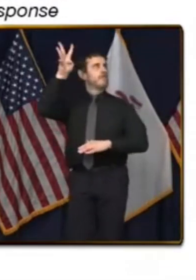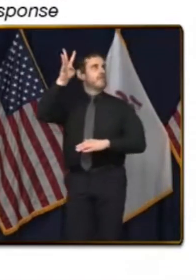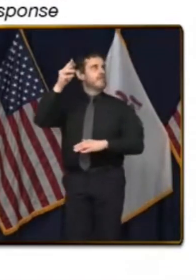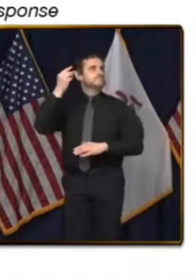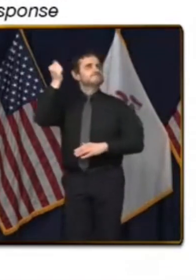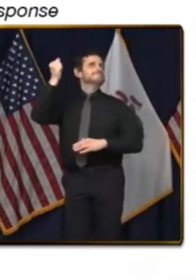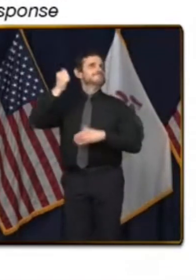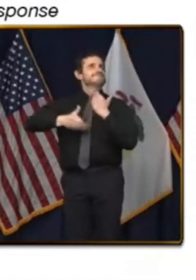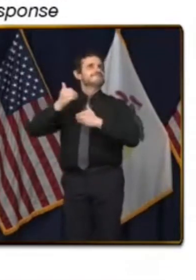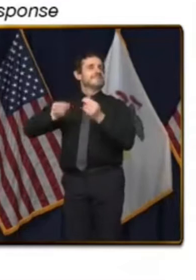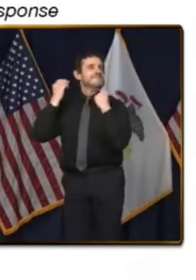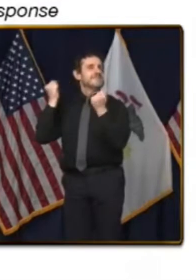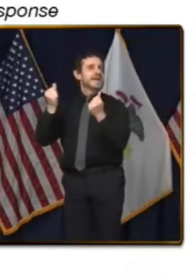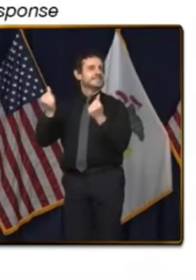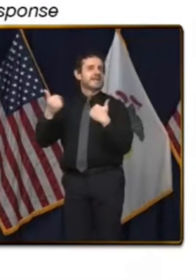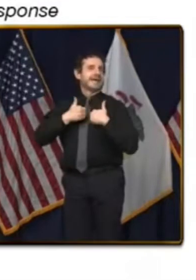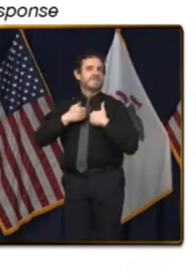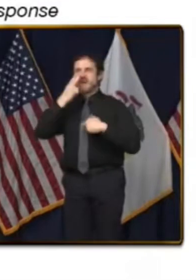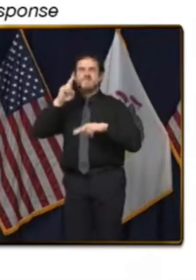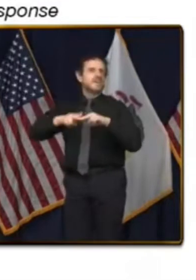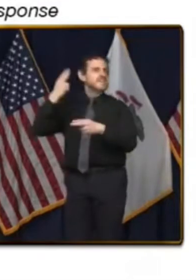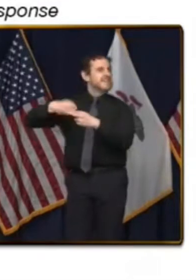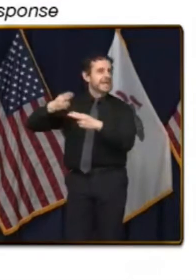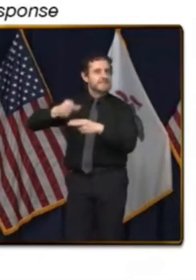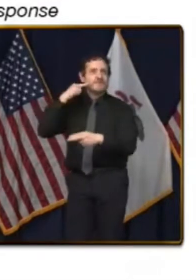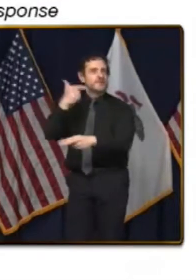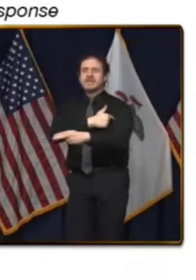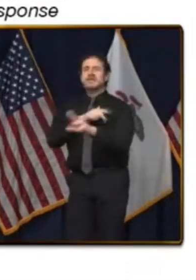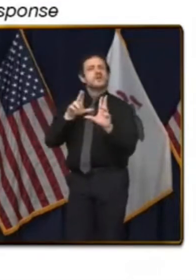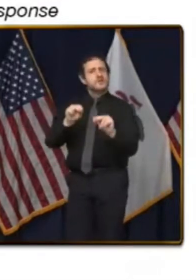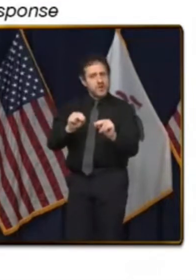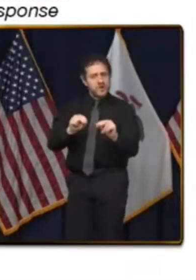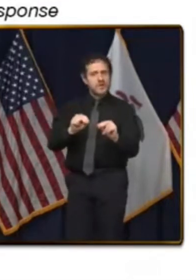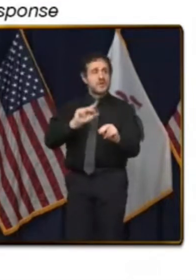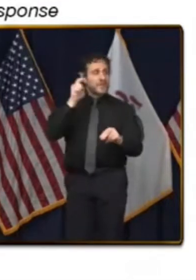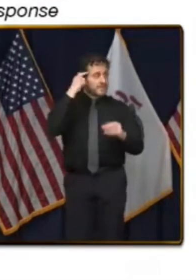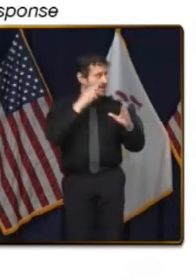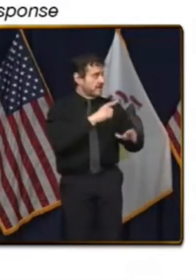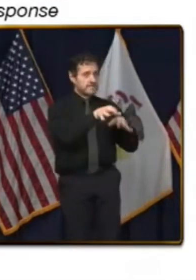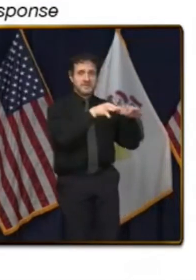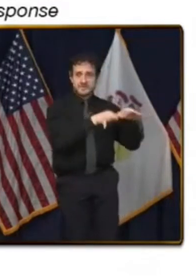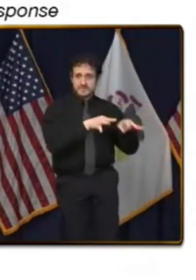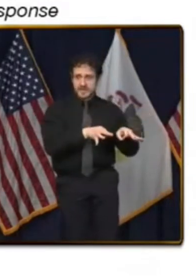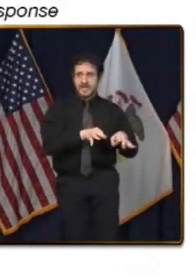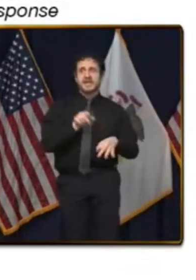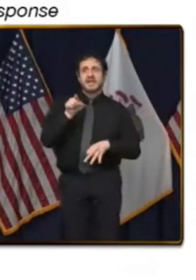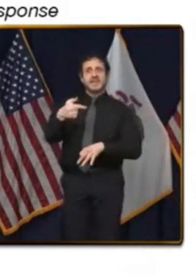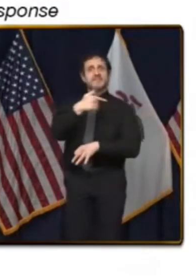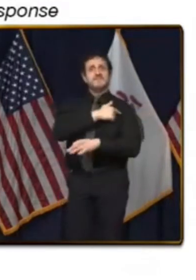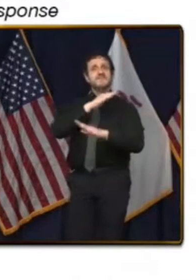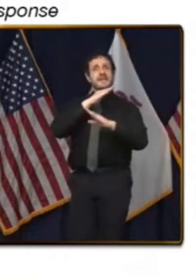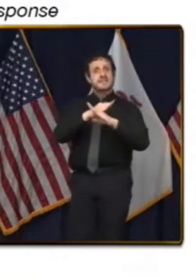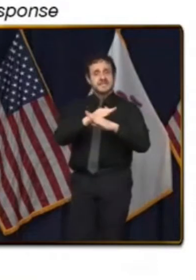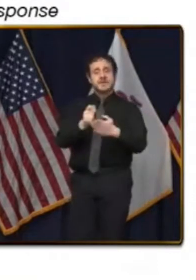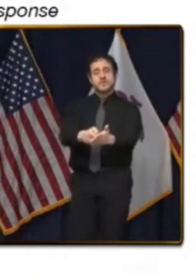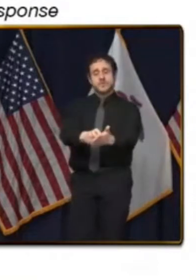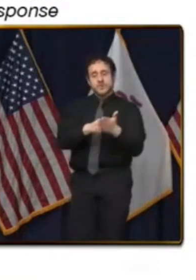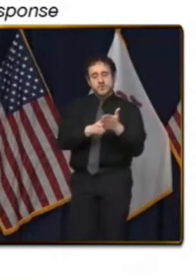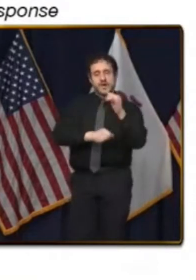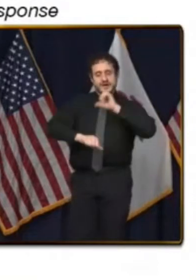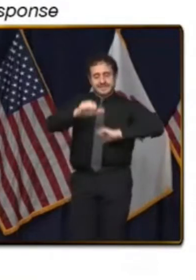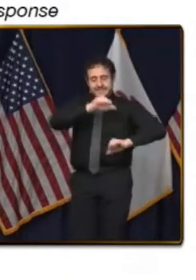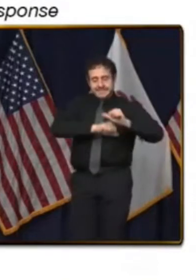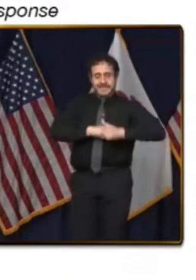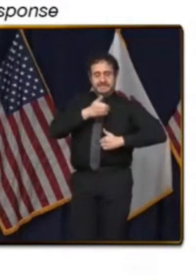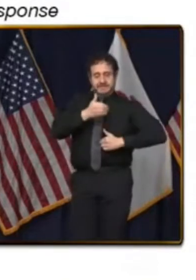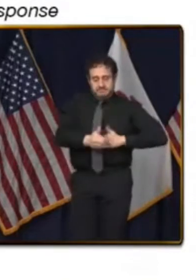had a catchy name for it. No, these, as the governor says, this is something that has been studied